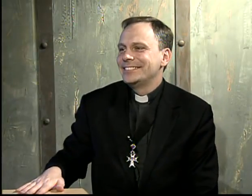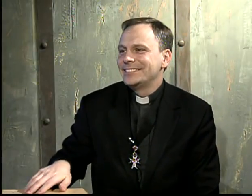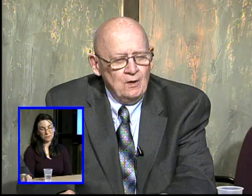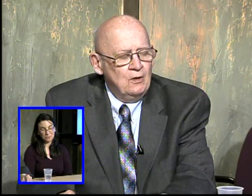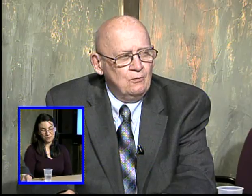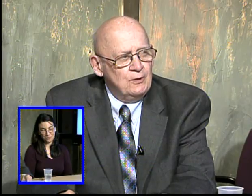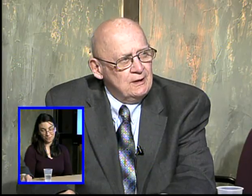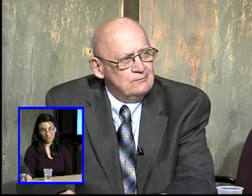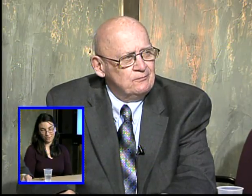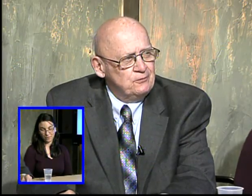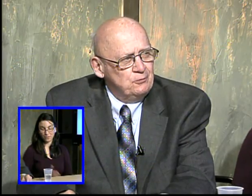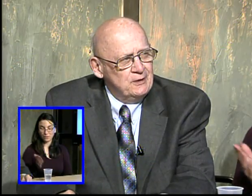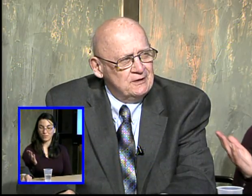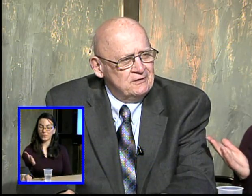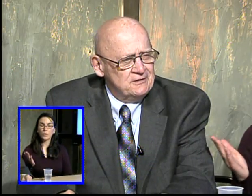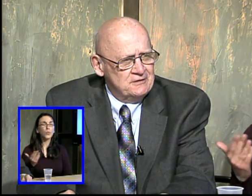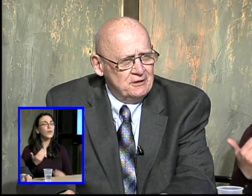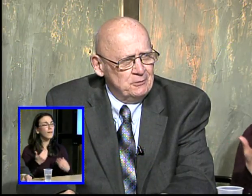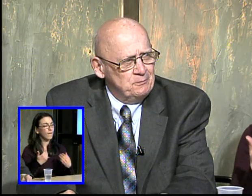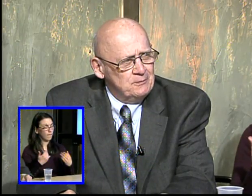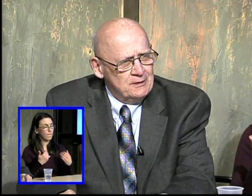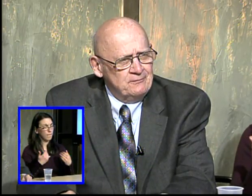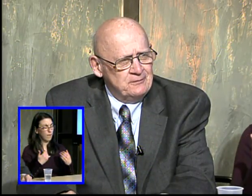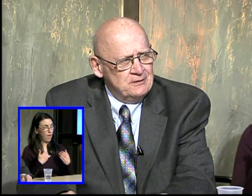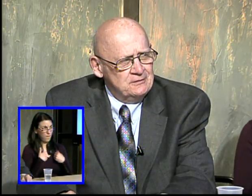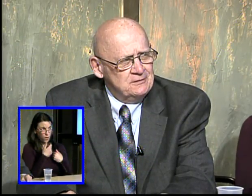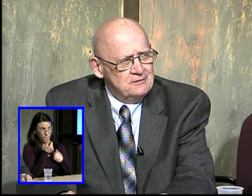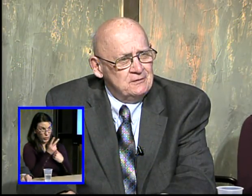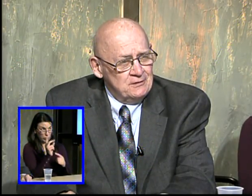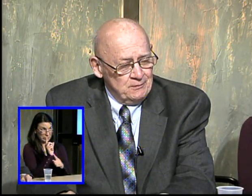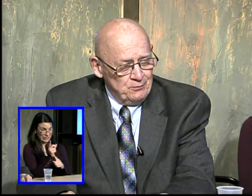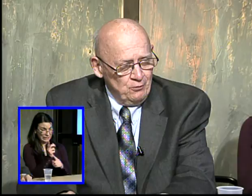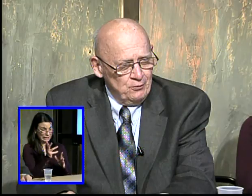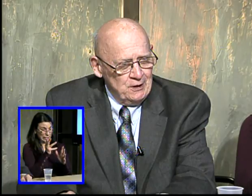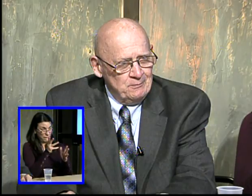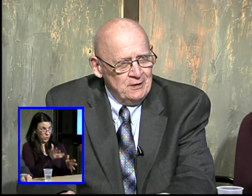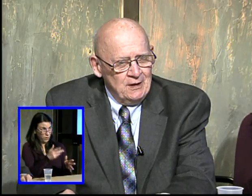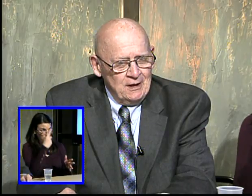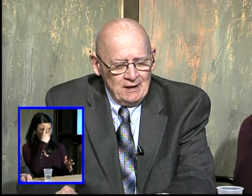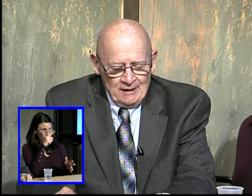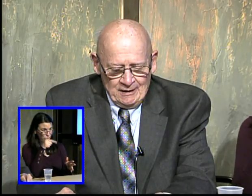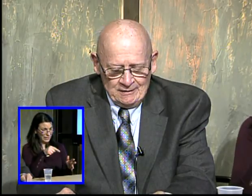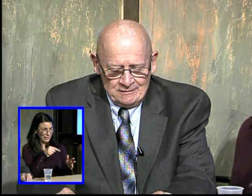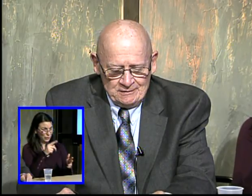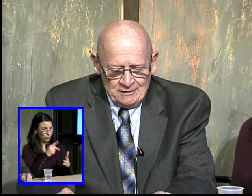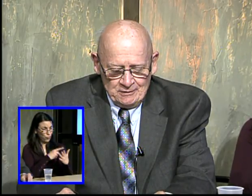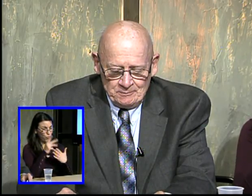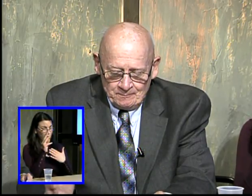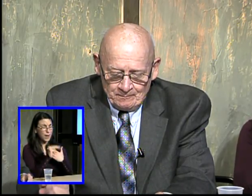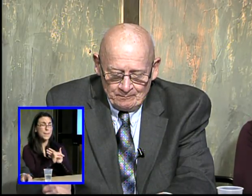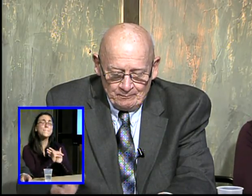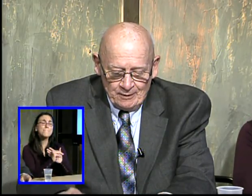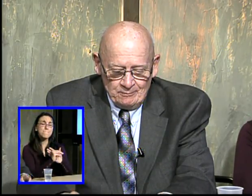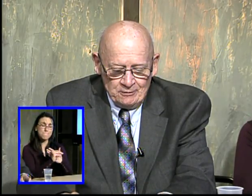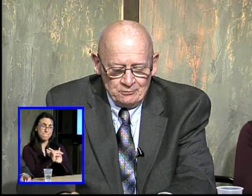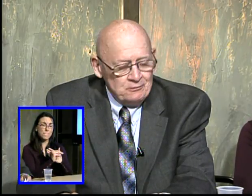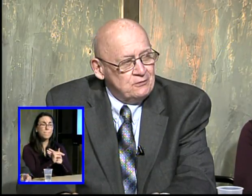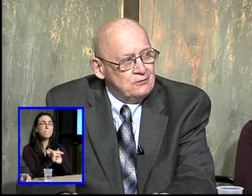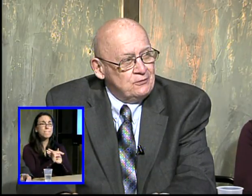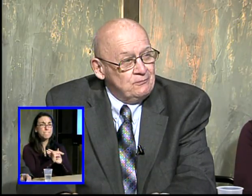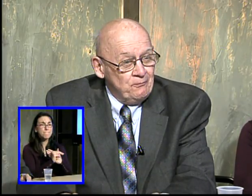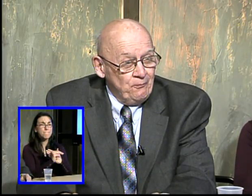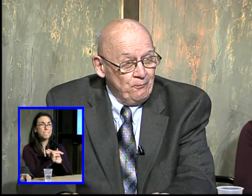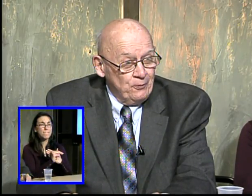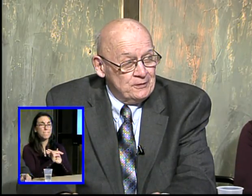actually. We have a few minutes left in the program, and maybe